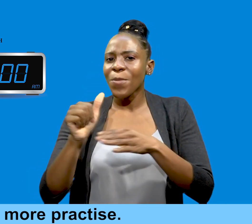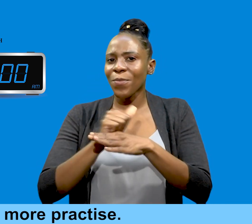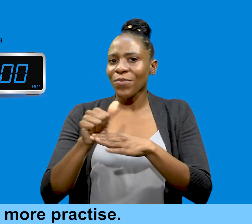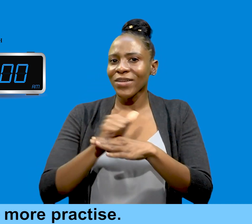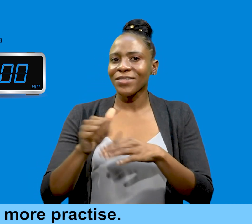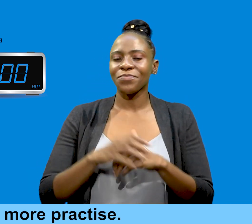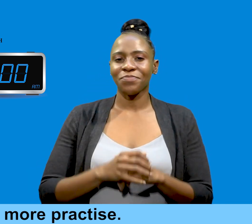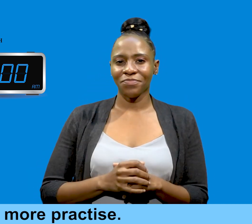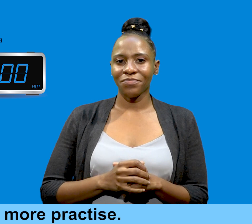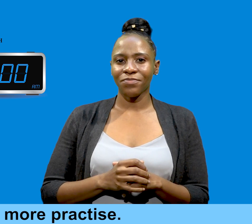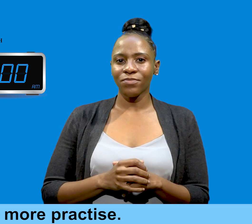One more practice.